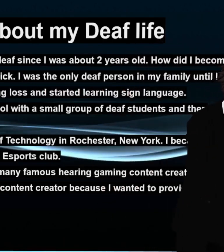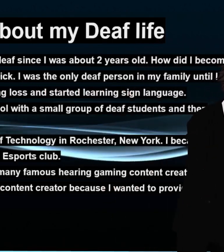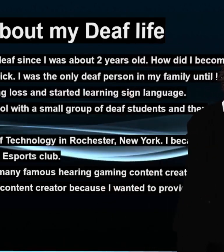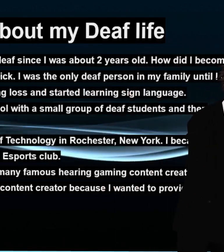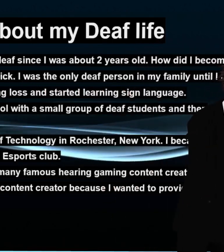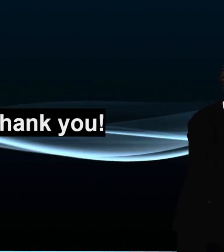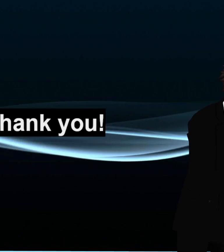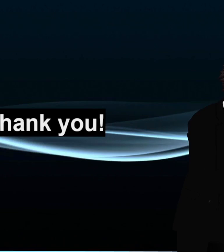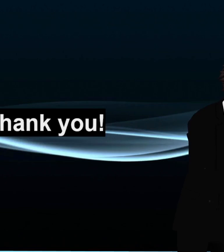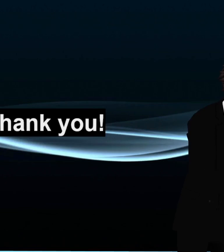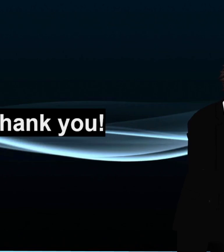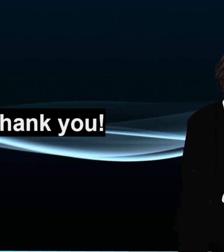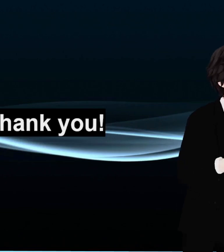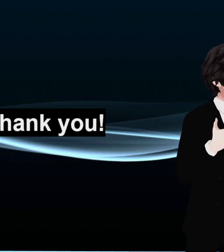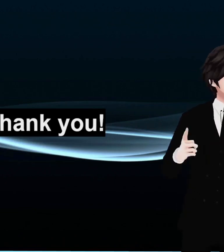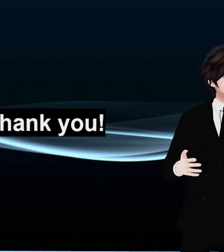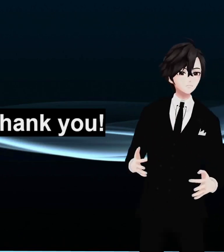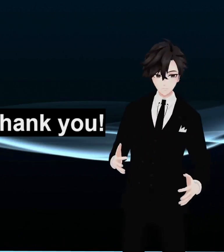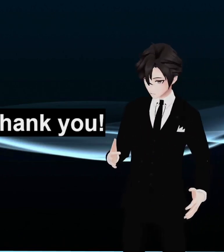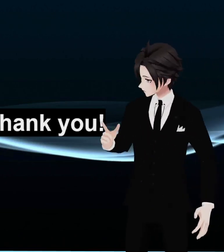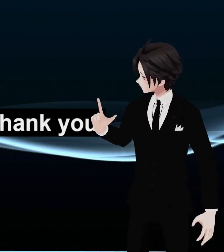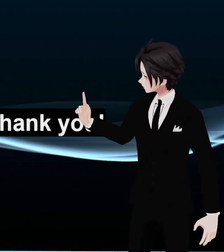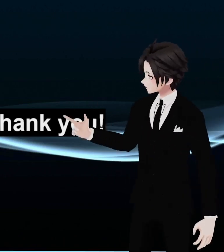I gotta fix something real quick.